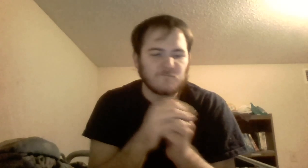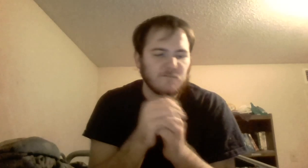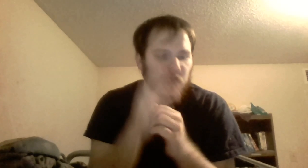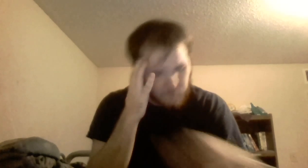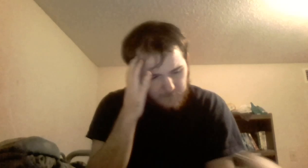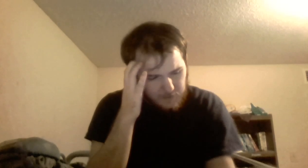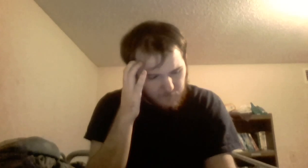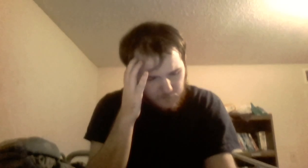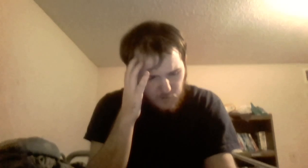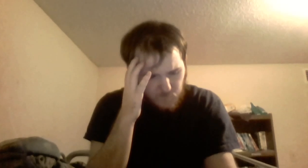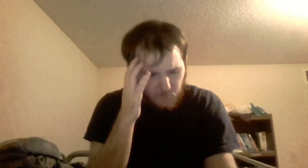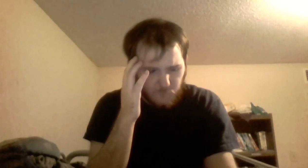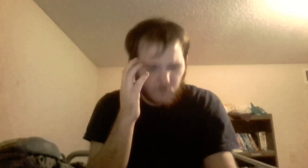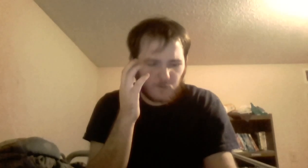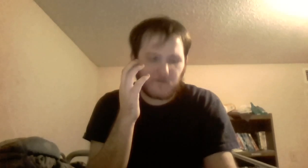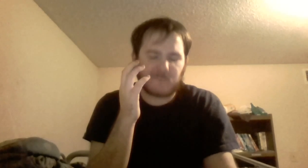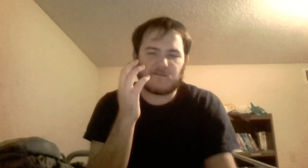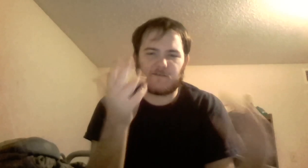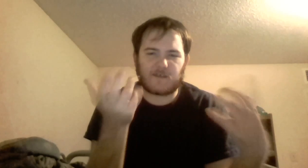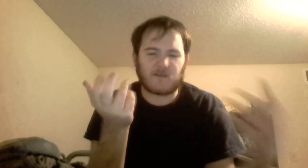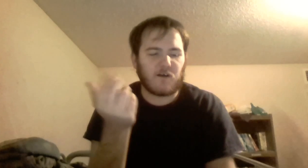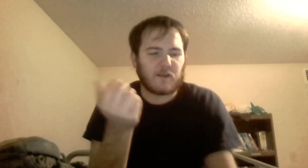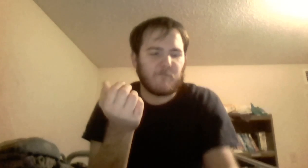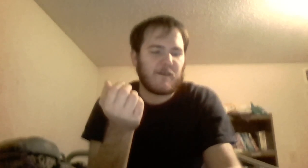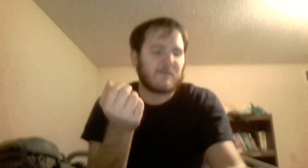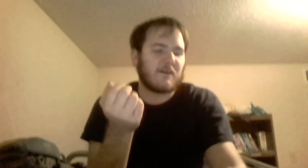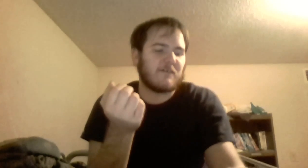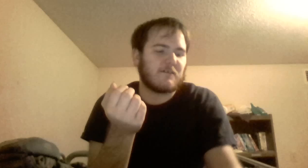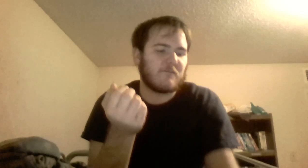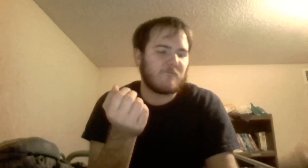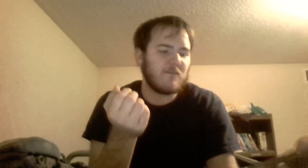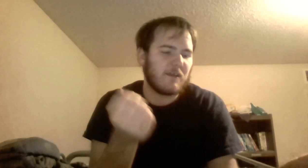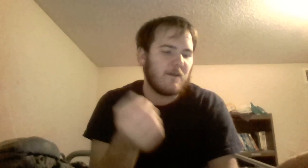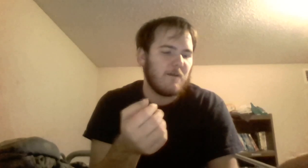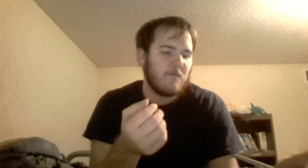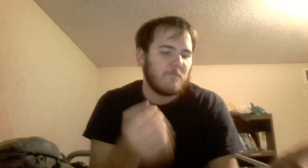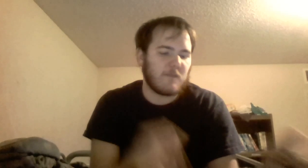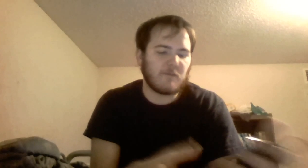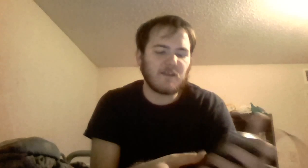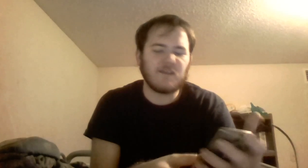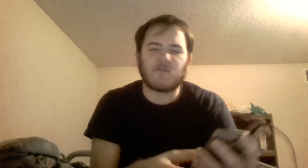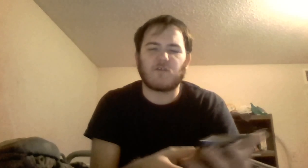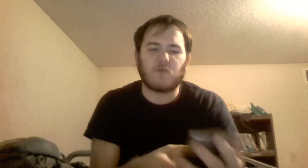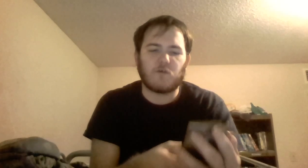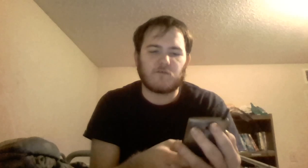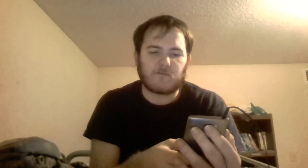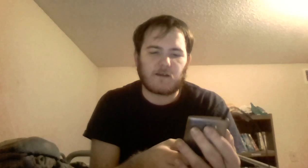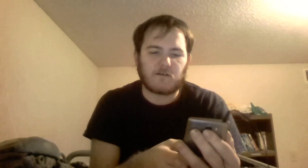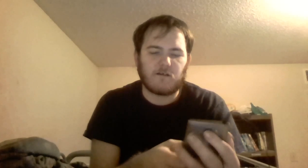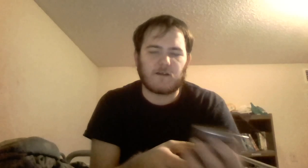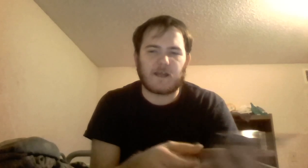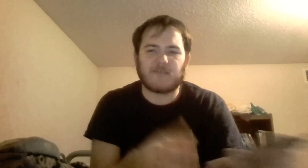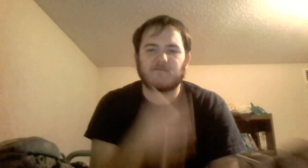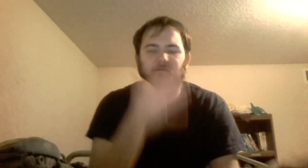You know, we've seen a few before, especially during that gong in Tech Town, because I we, yeah, we did see Rucko by Rucko Rucko during that gong, actually.